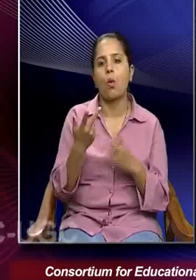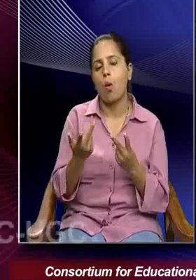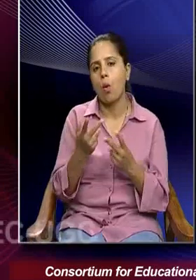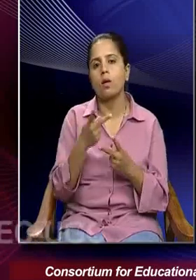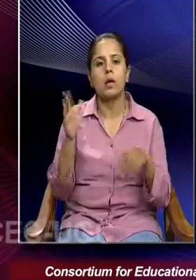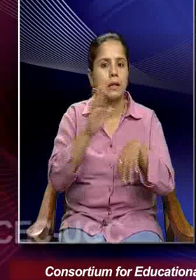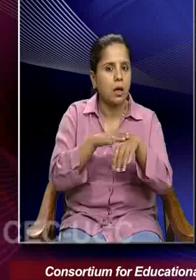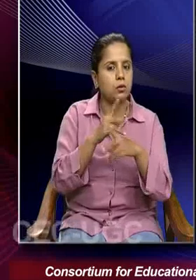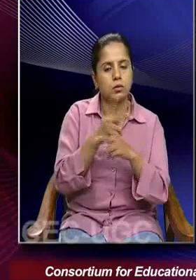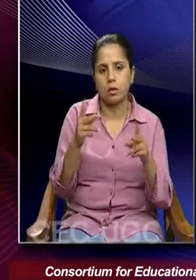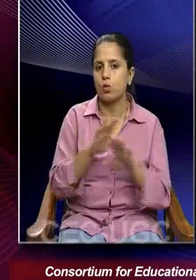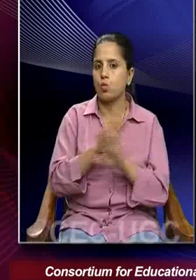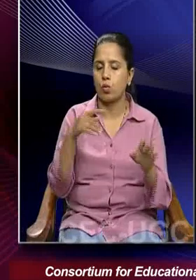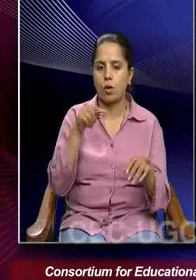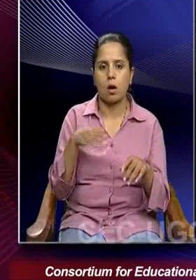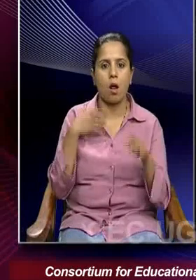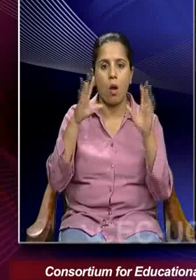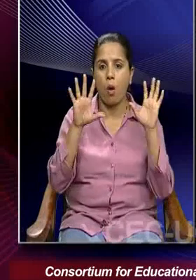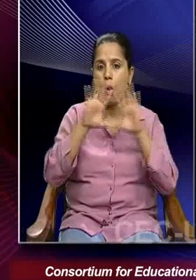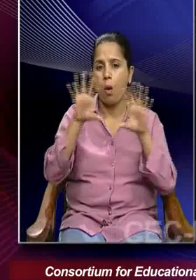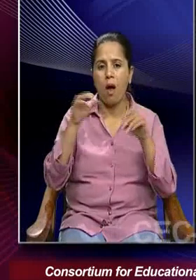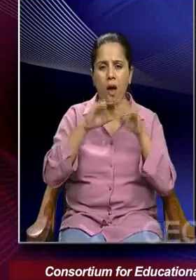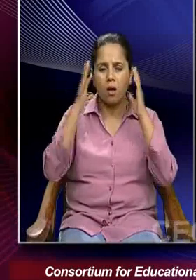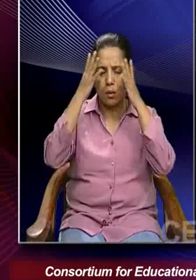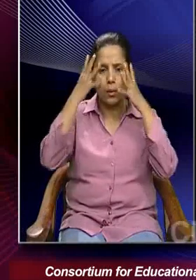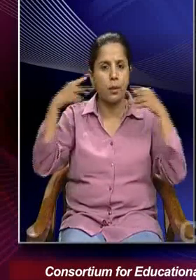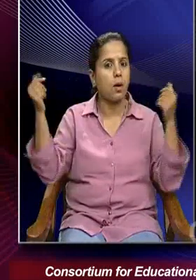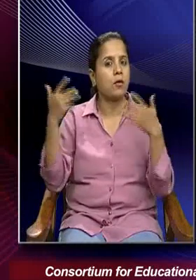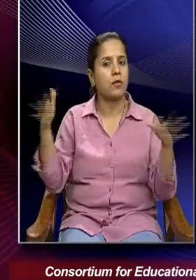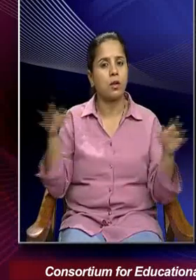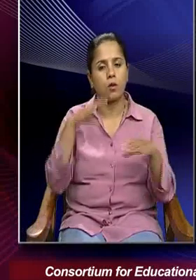the senses from their objects.